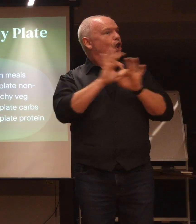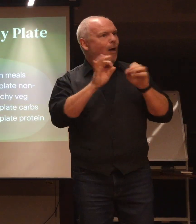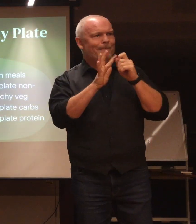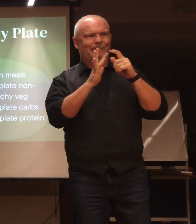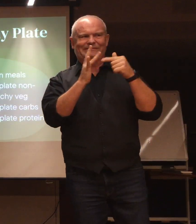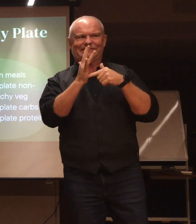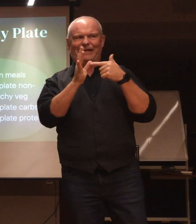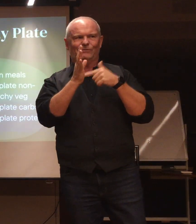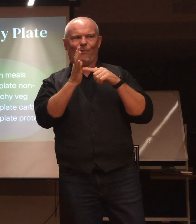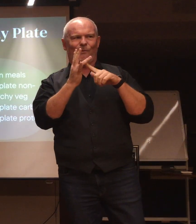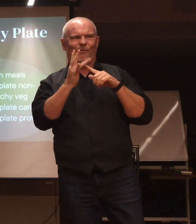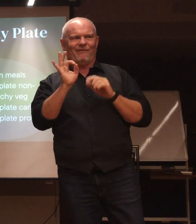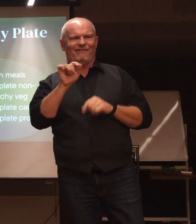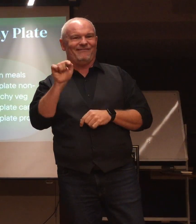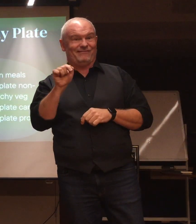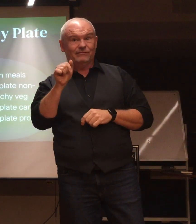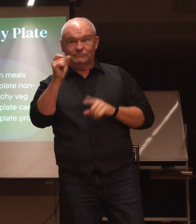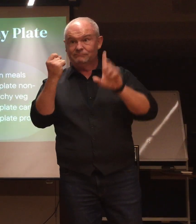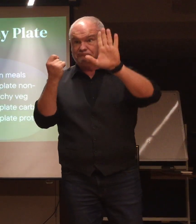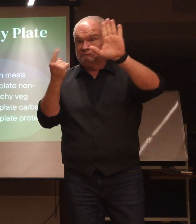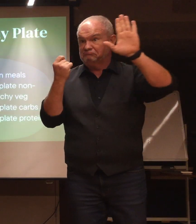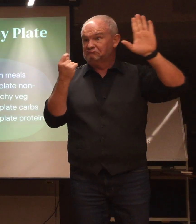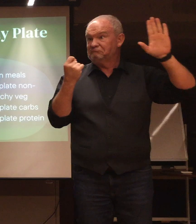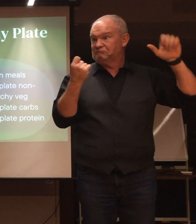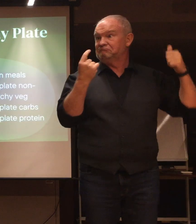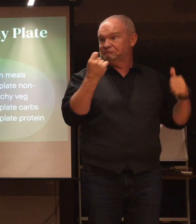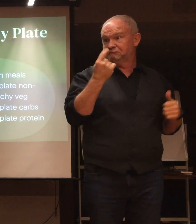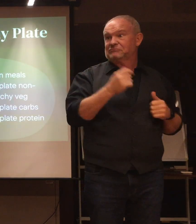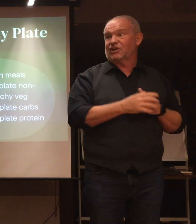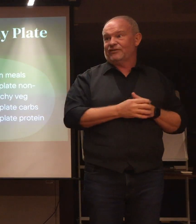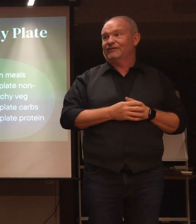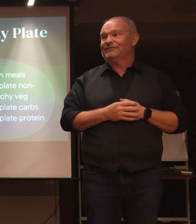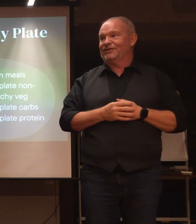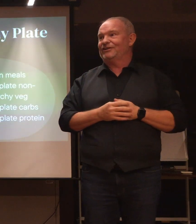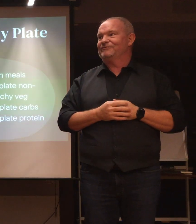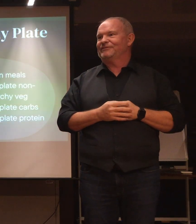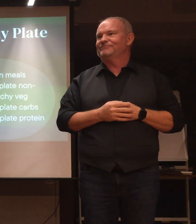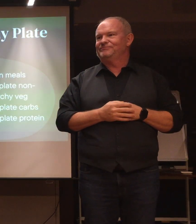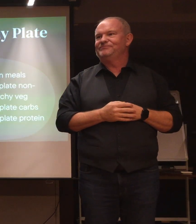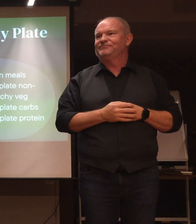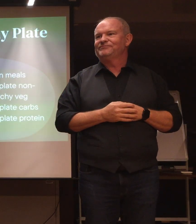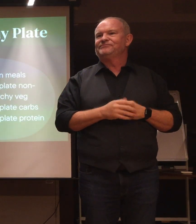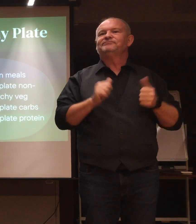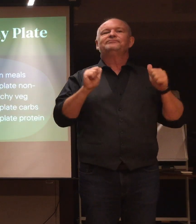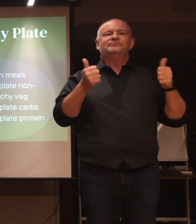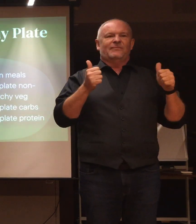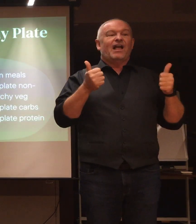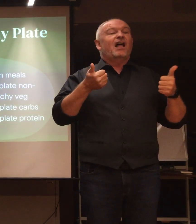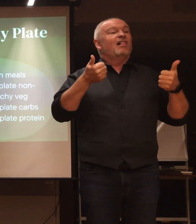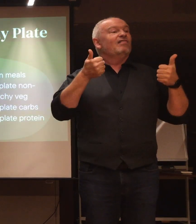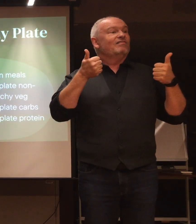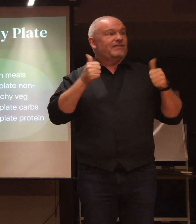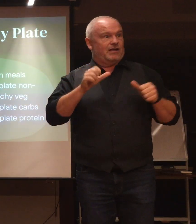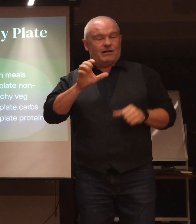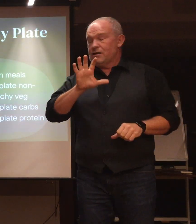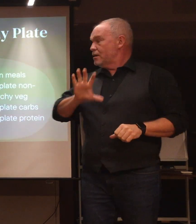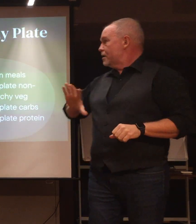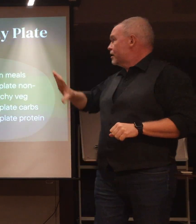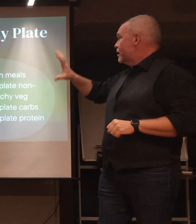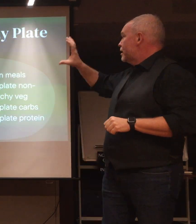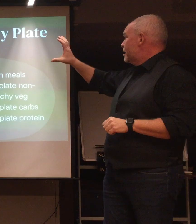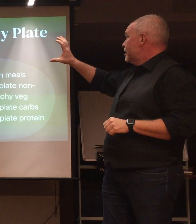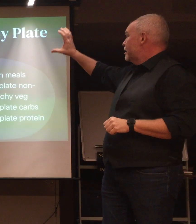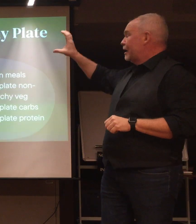potato. Does that make sense? Yeah. Got that, got it. Cool. And then we're going to move on to